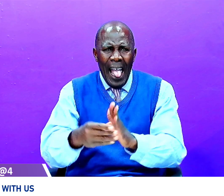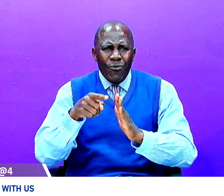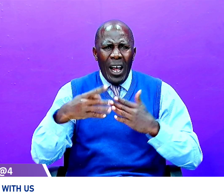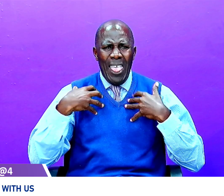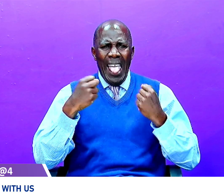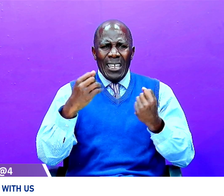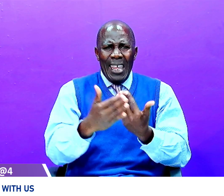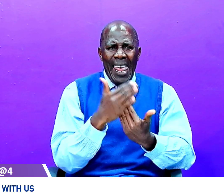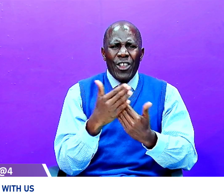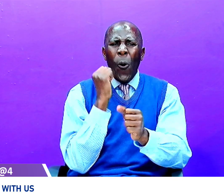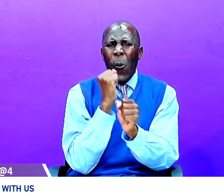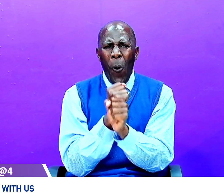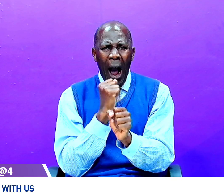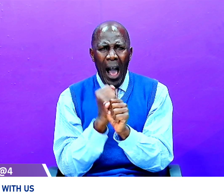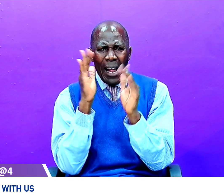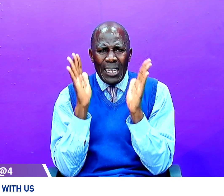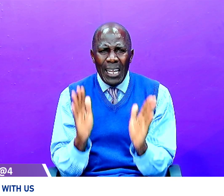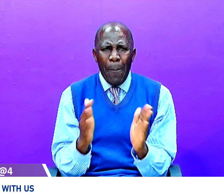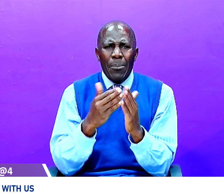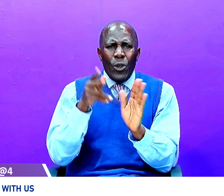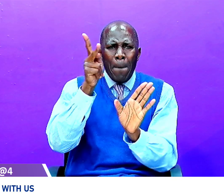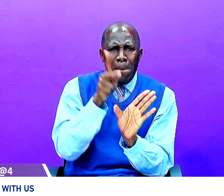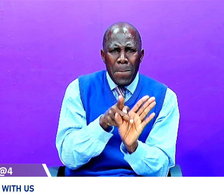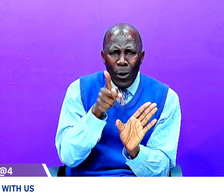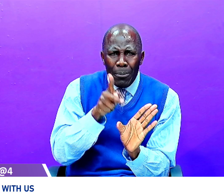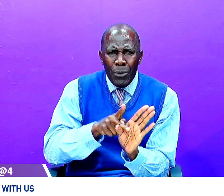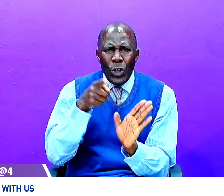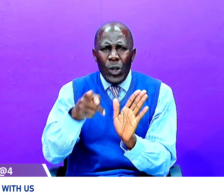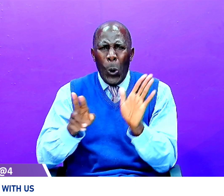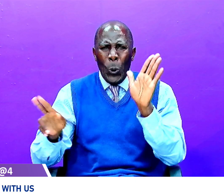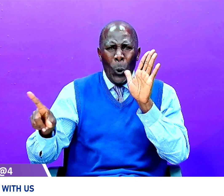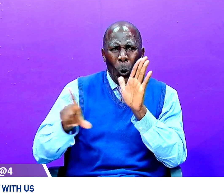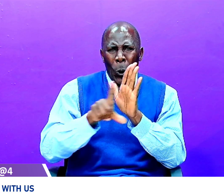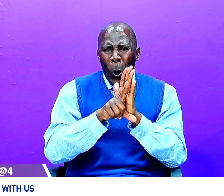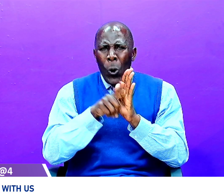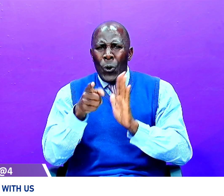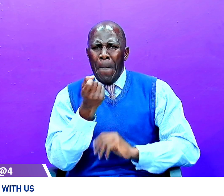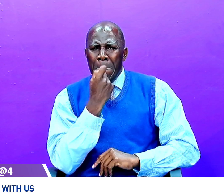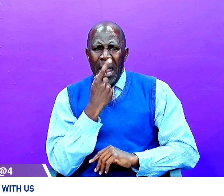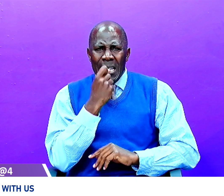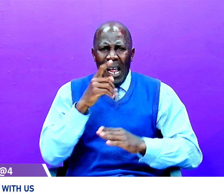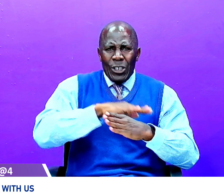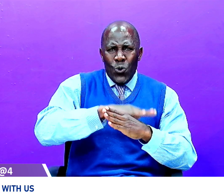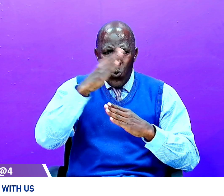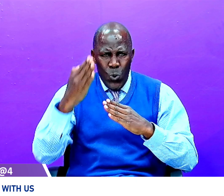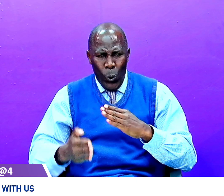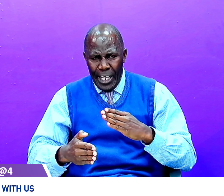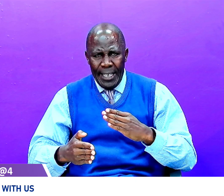also accused the government of neglecting its healthcare workers, particularly regarding their